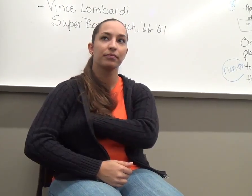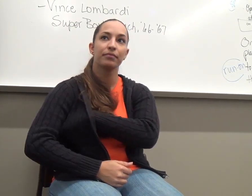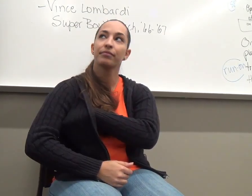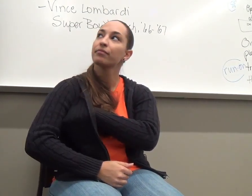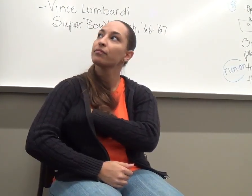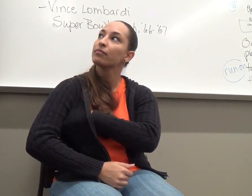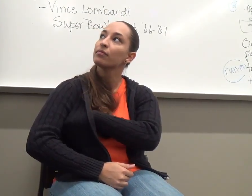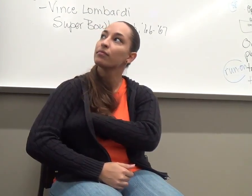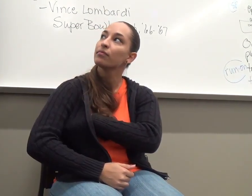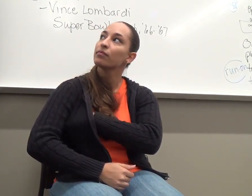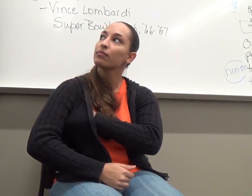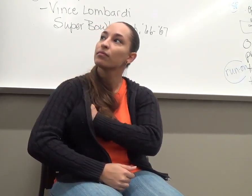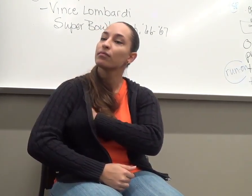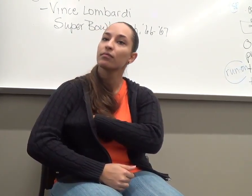gonna start this narrative?